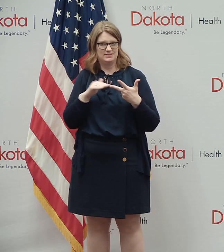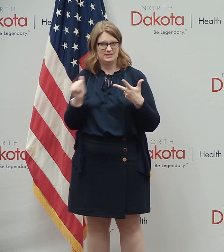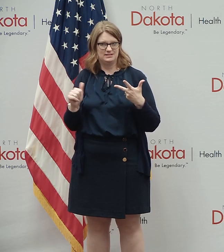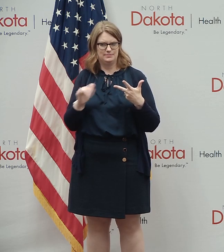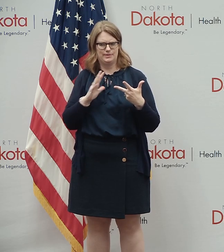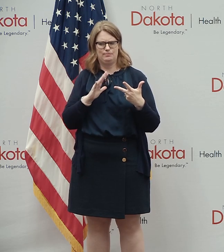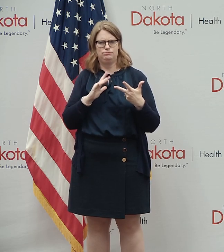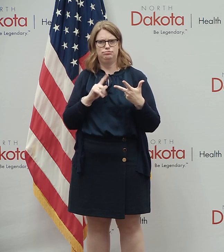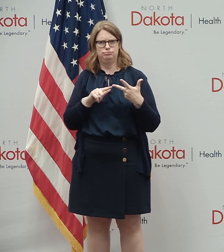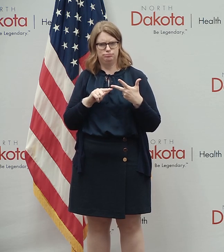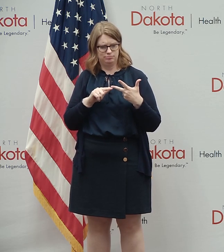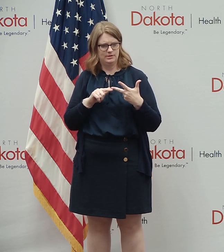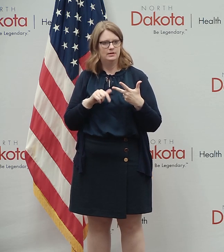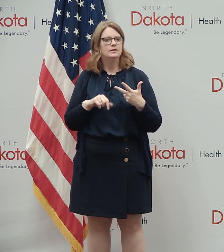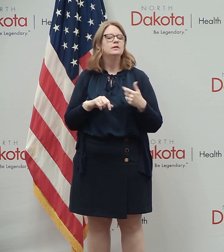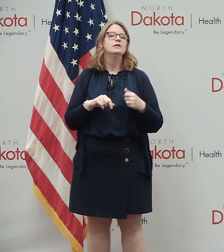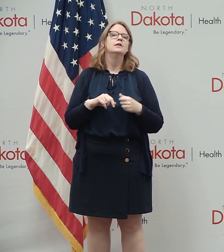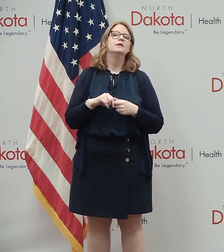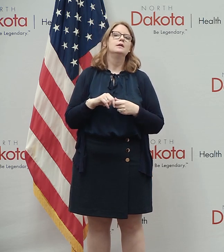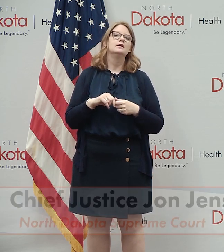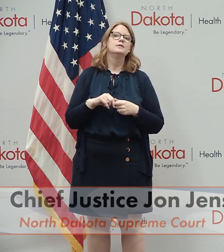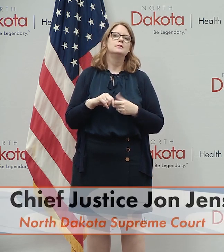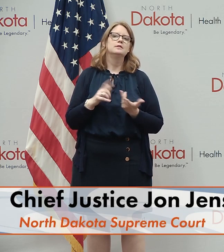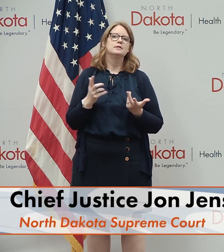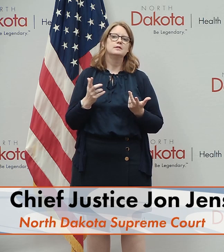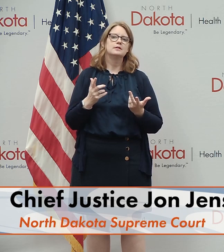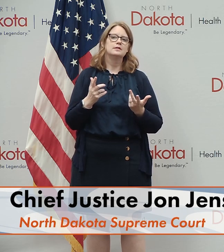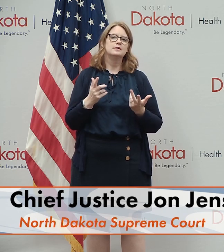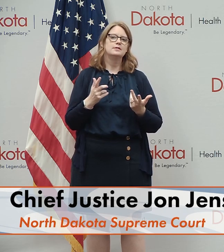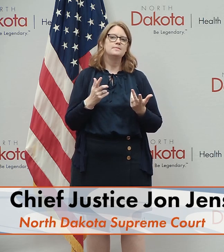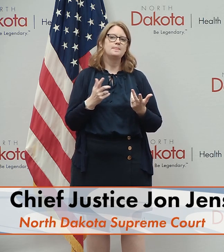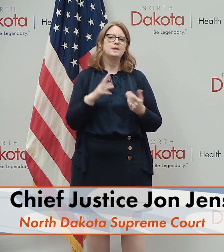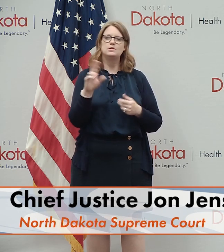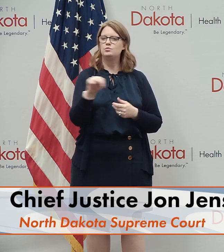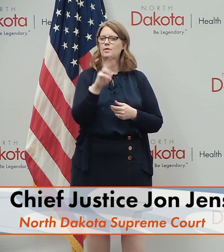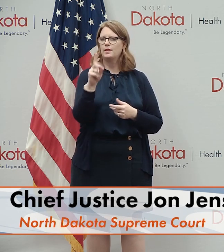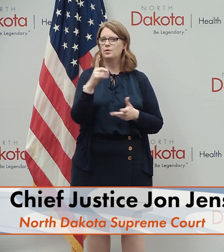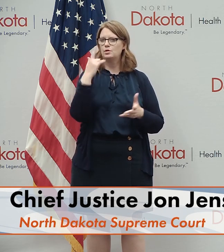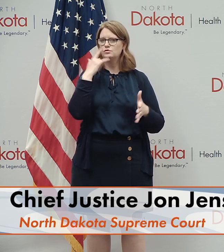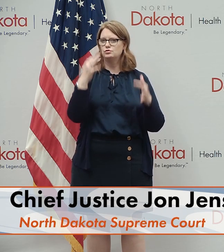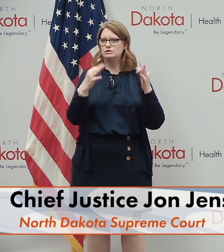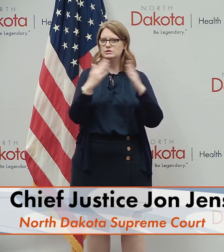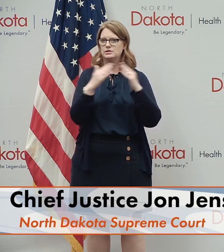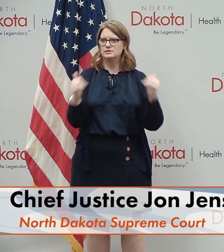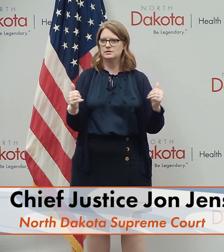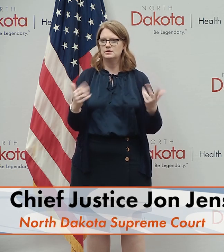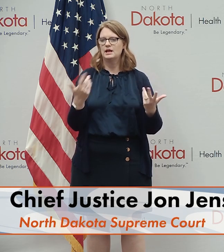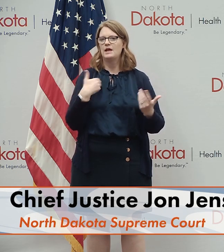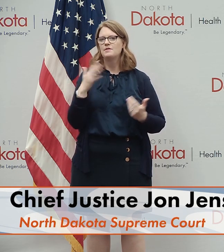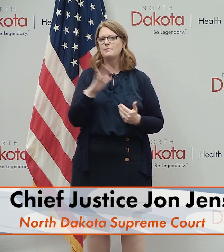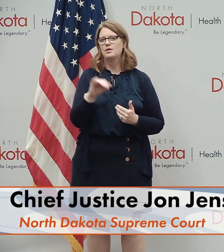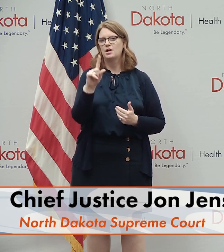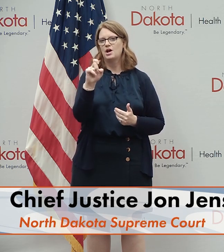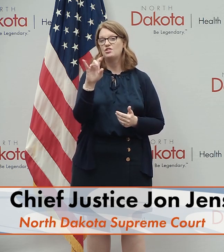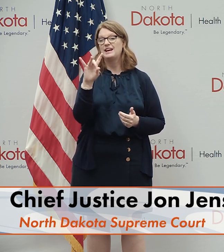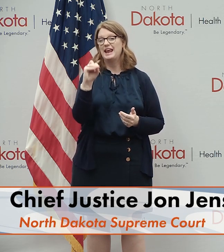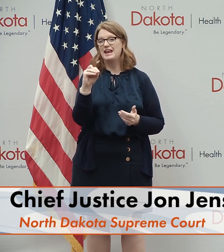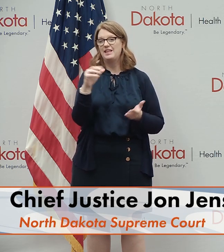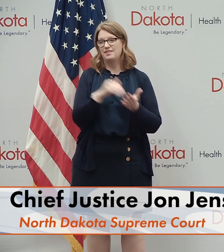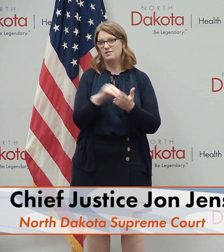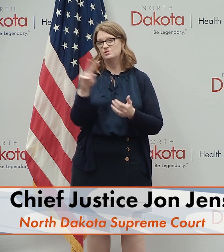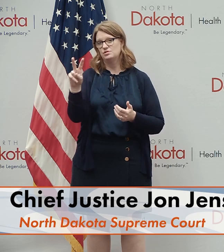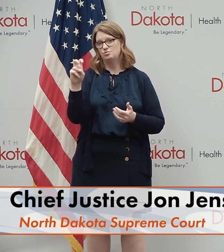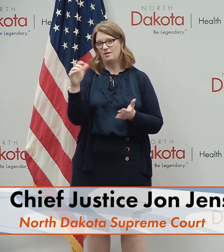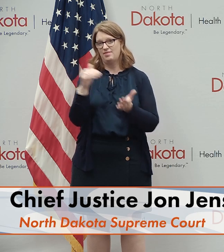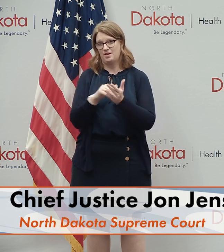doing a remarkable job. Just to give you an idea of the North Dakota judicial system, we handle about 180,000 to